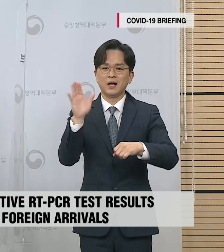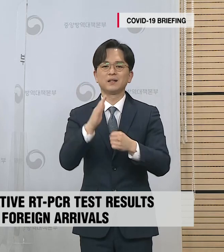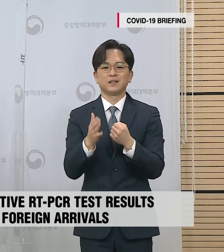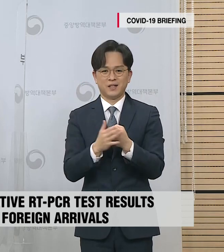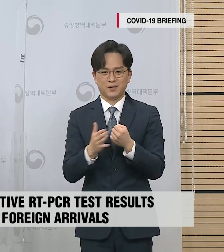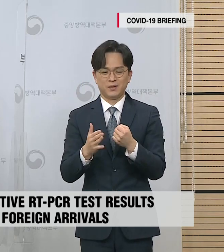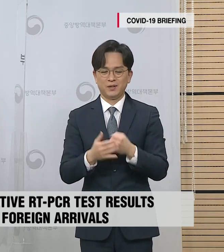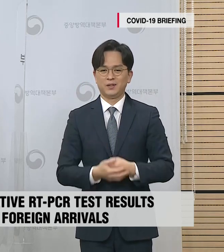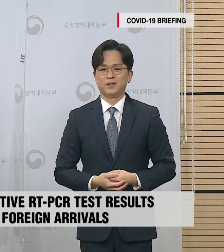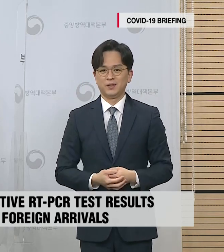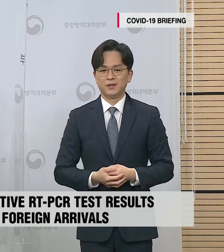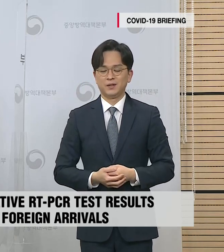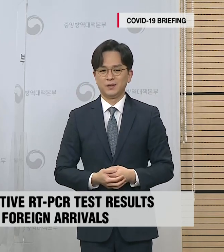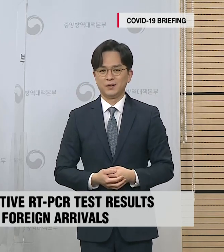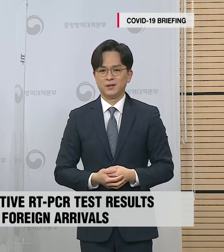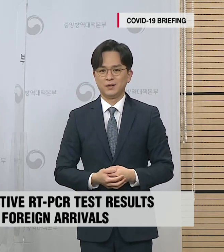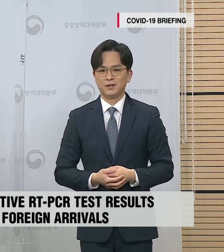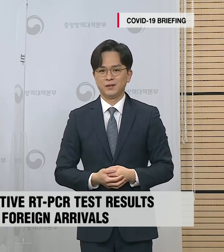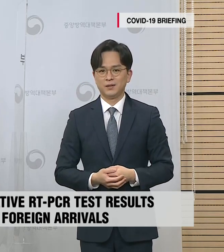the face mask protocol.